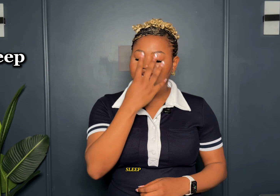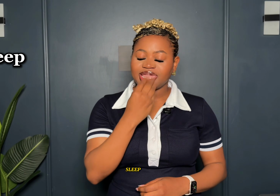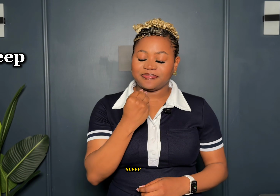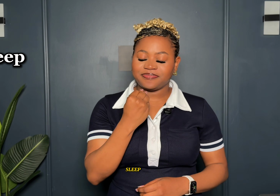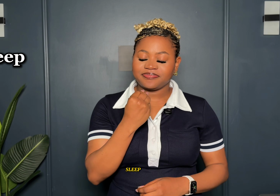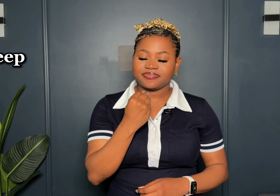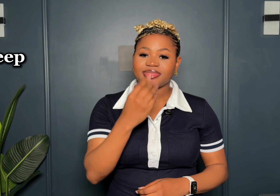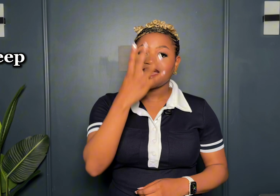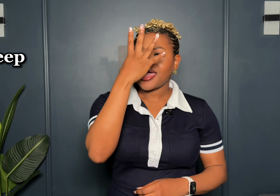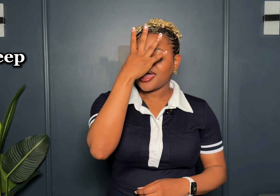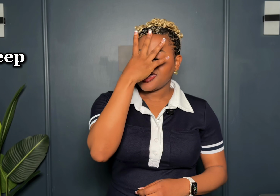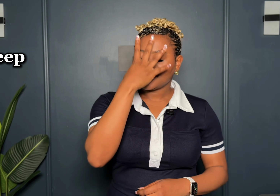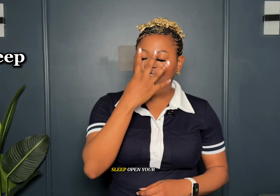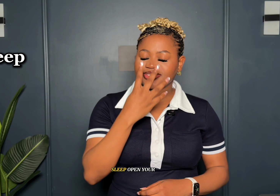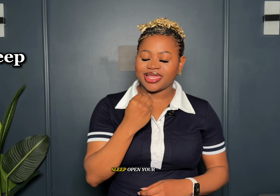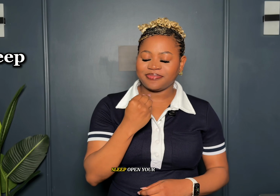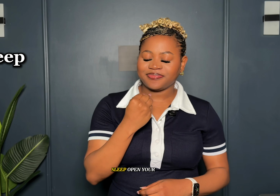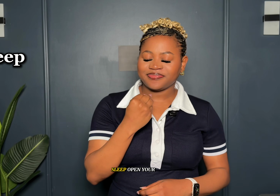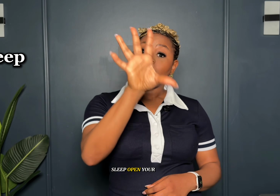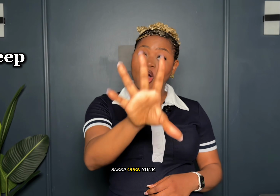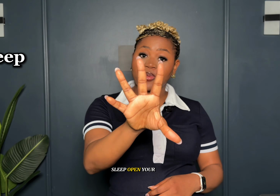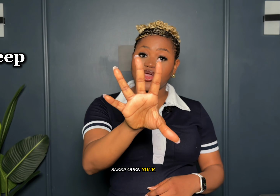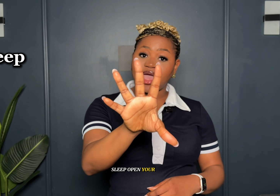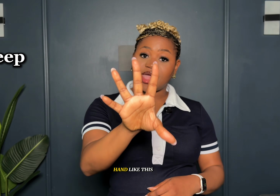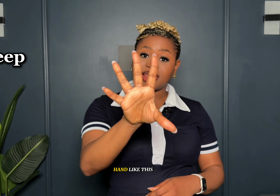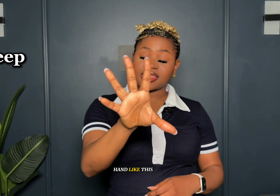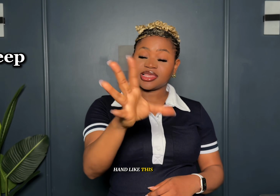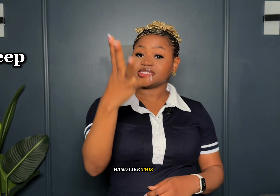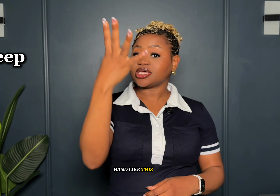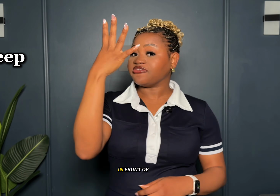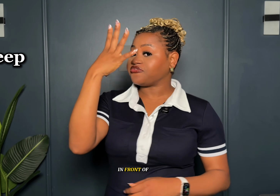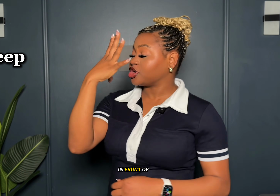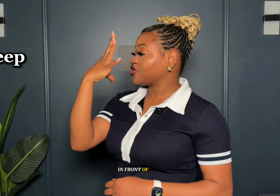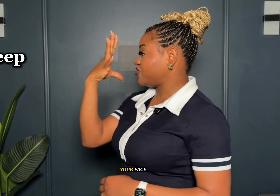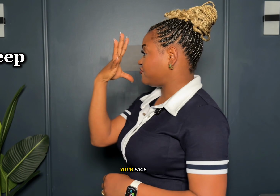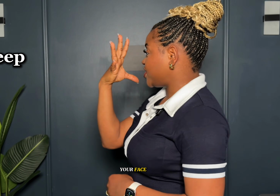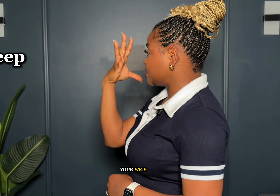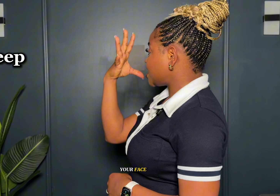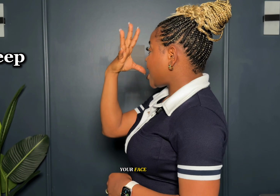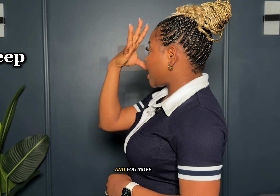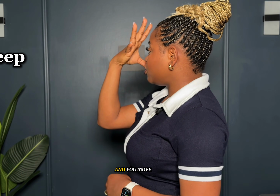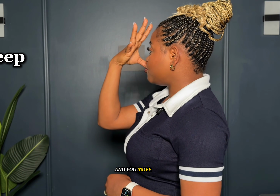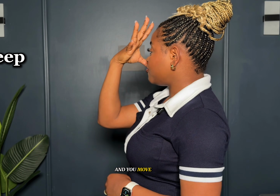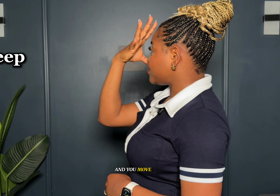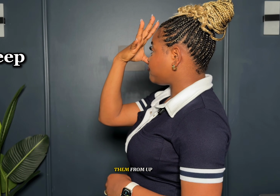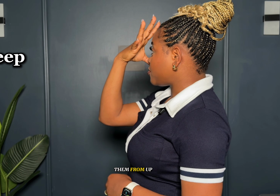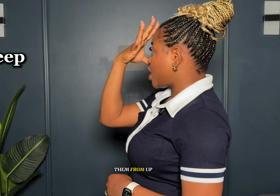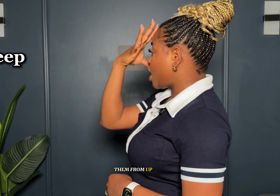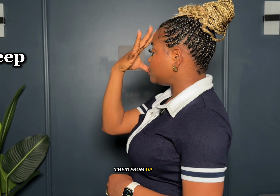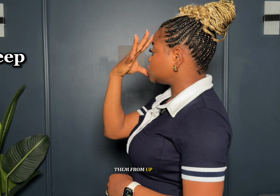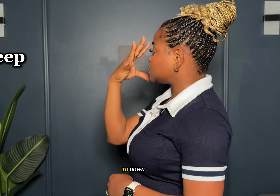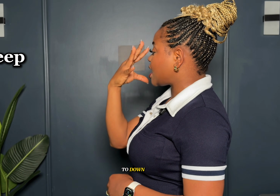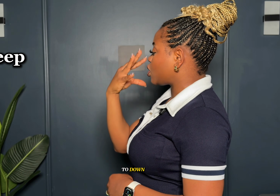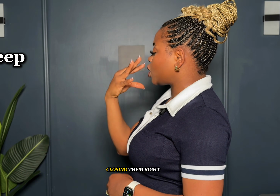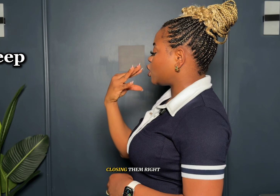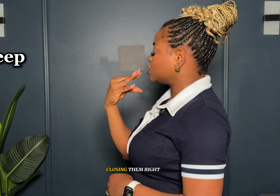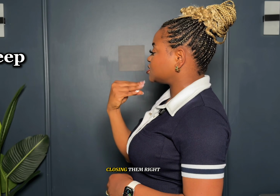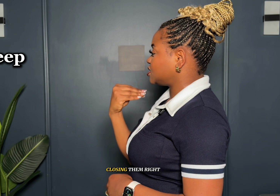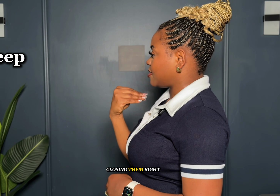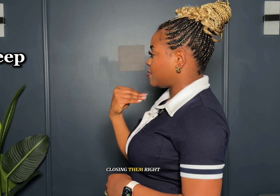Sleep. Sleep. Open your hand like this in front of your face and you move them from up to down, closing them,